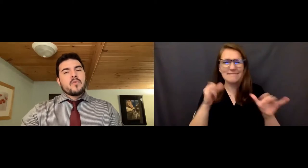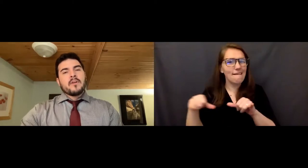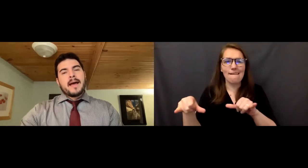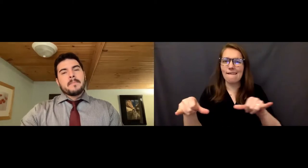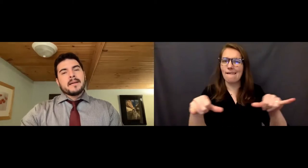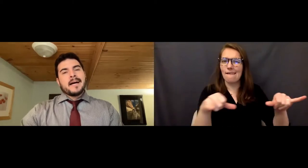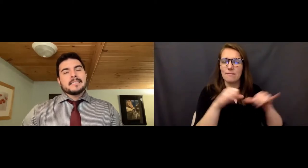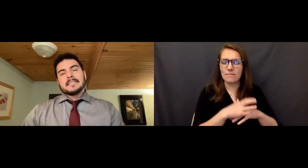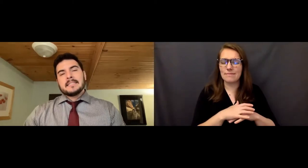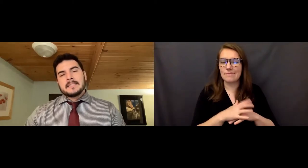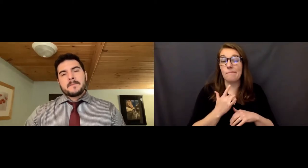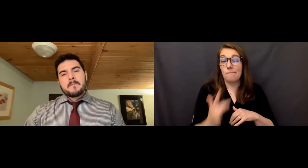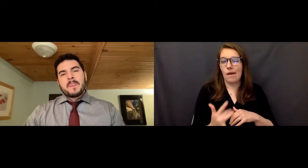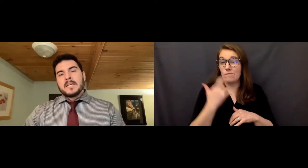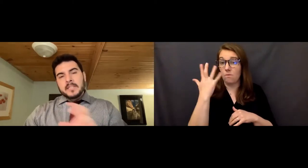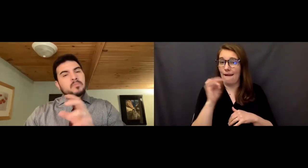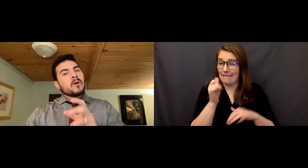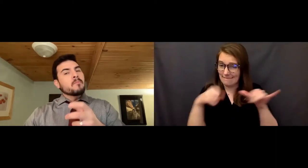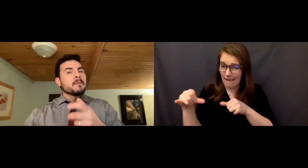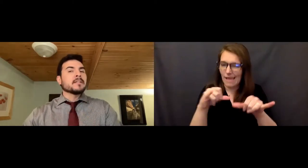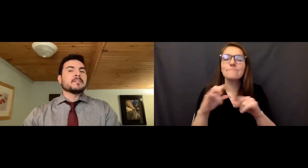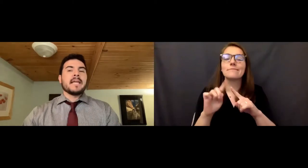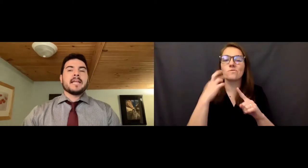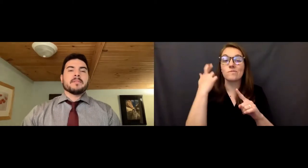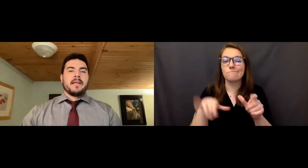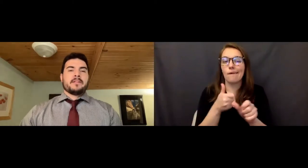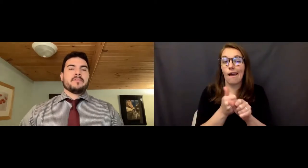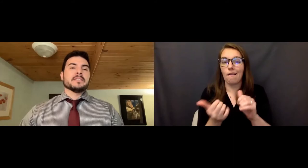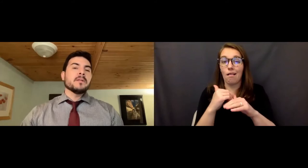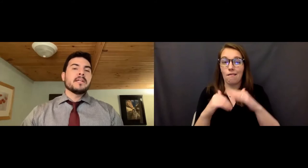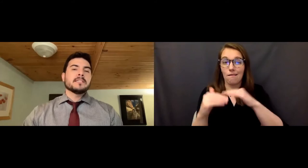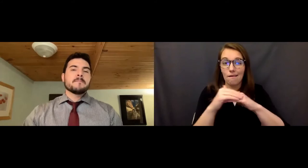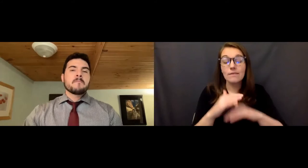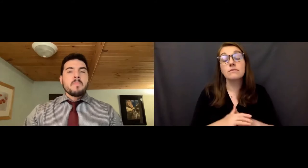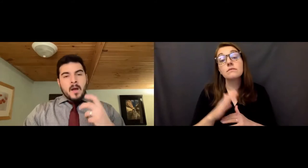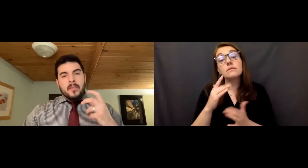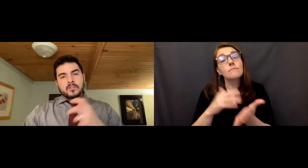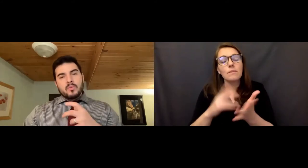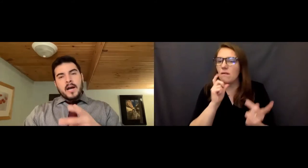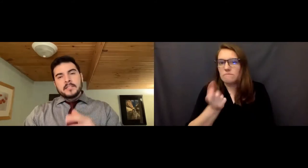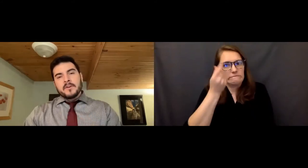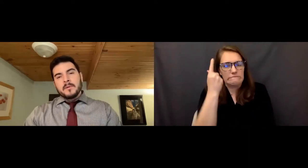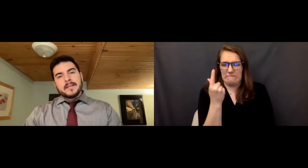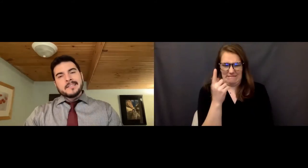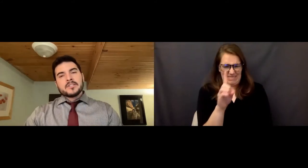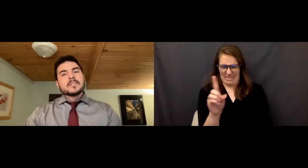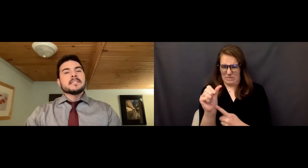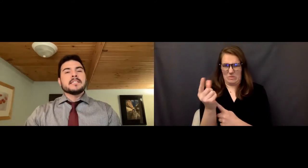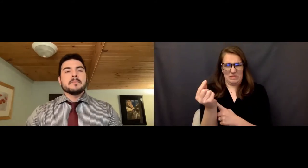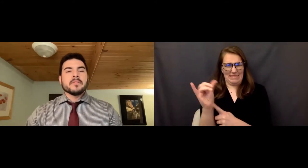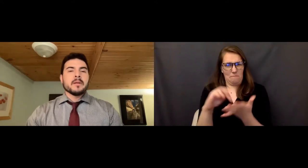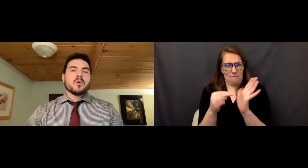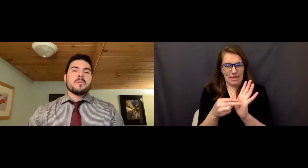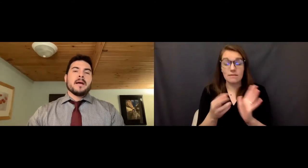yet overlapping causes. Some result from a misunderstanding about the nature of disabilities. Others arise from an